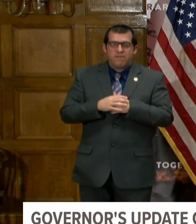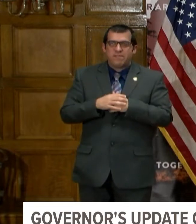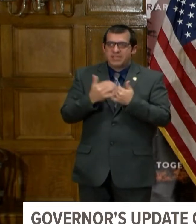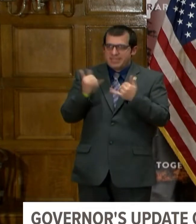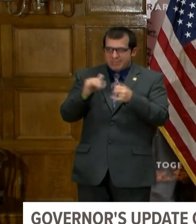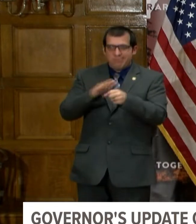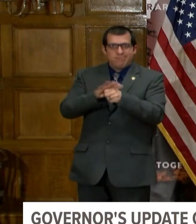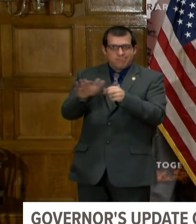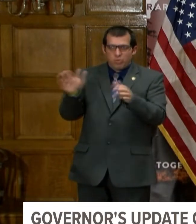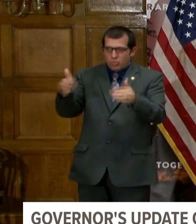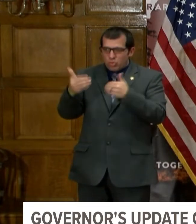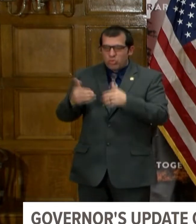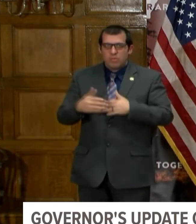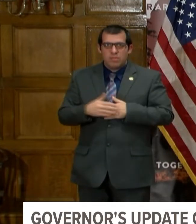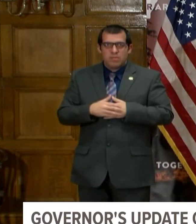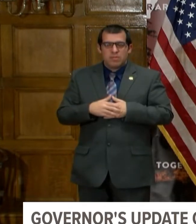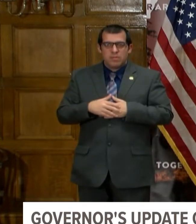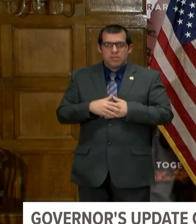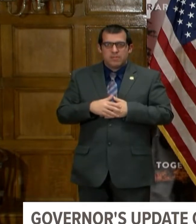for the cases. We're not in a